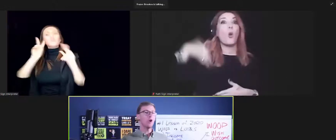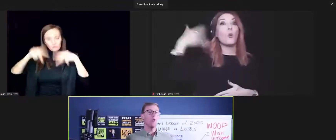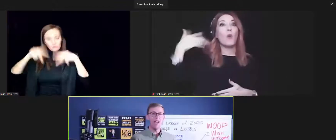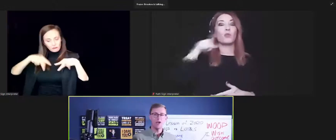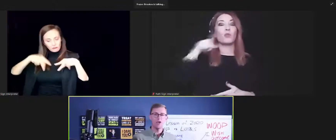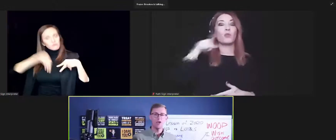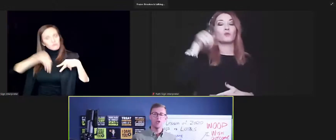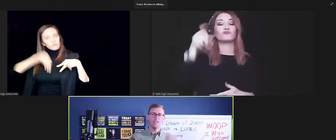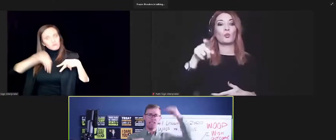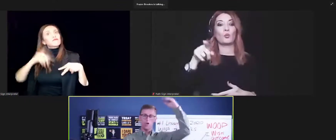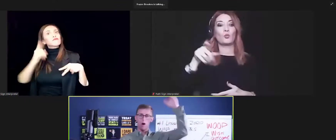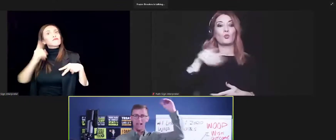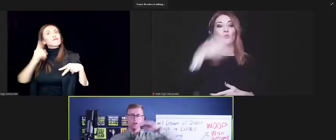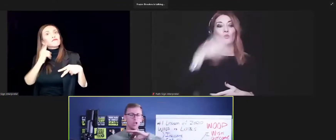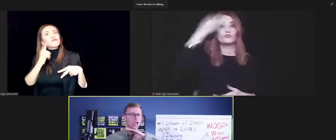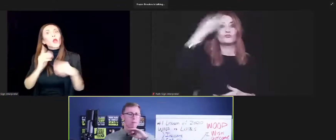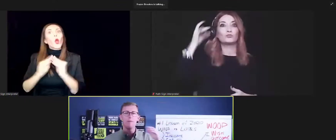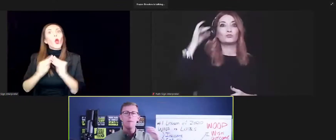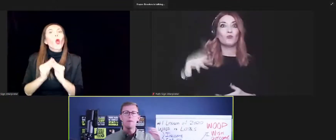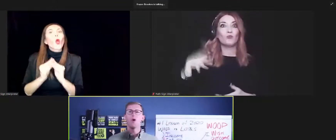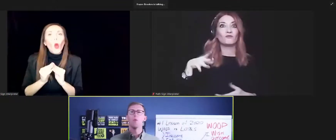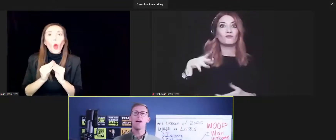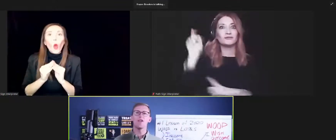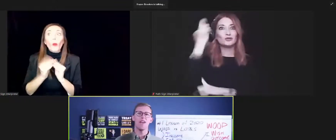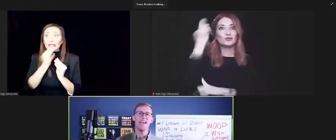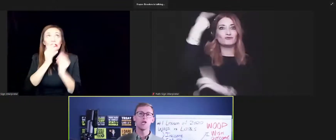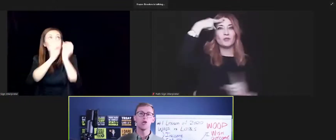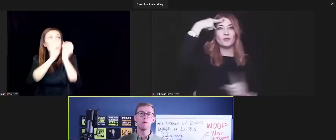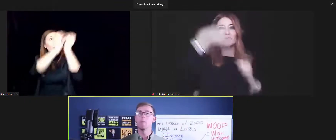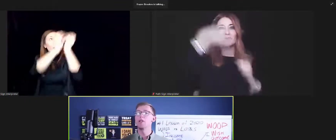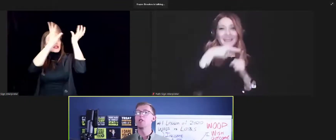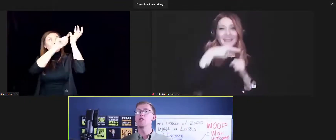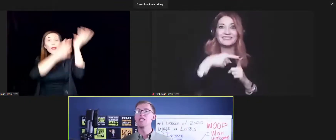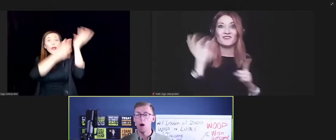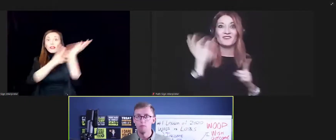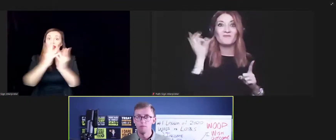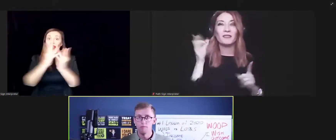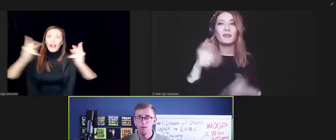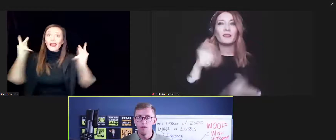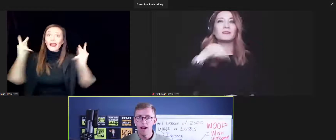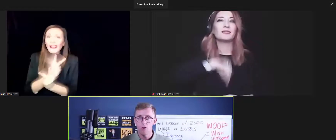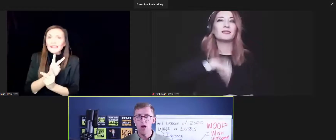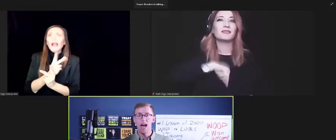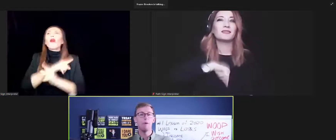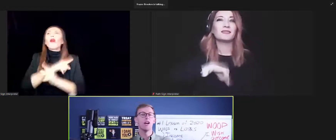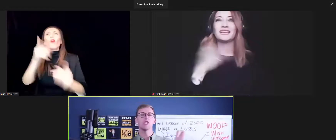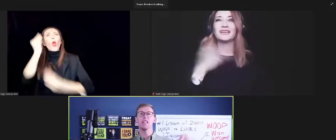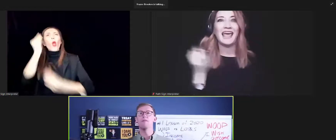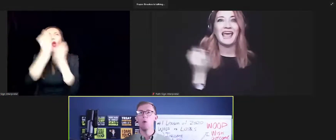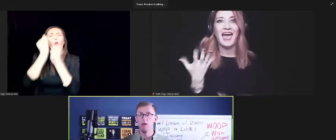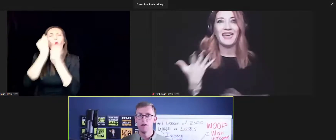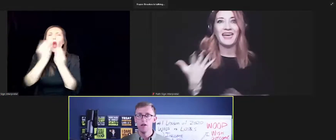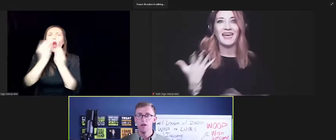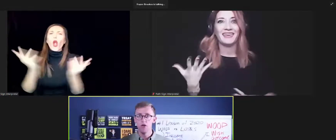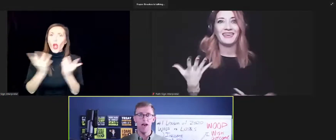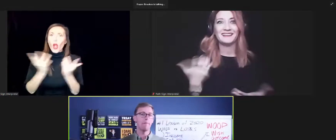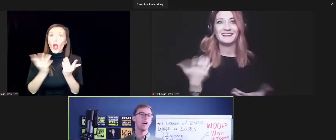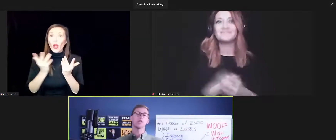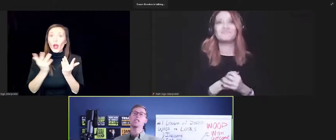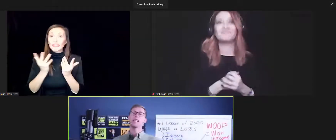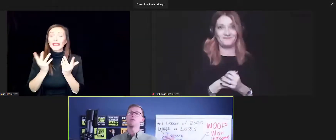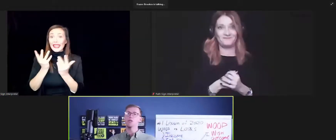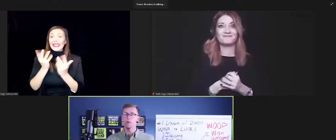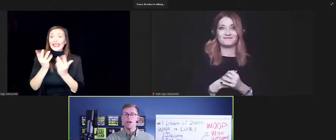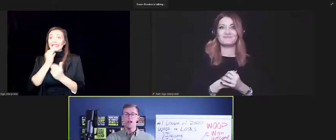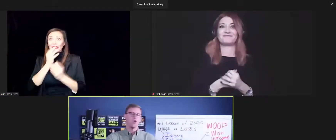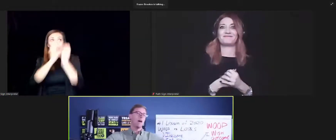your wish, like top level, maybe your wish is to become a CEO, right? Chairperson level 1, chairperson level